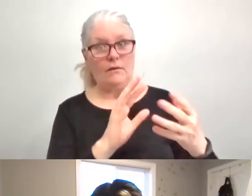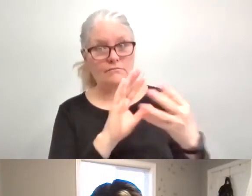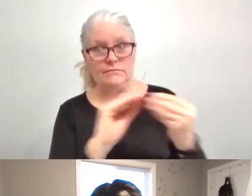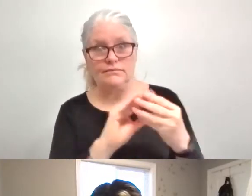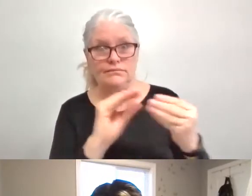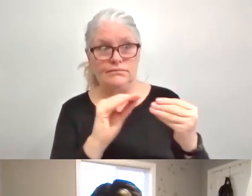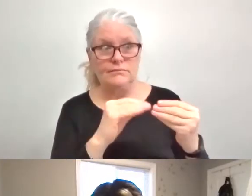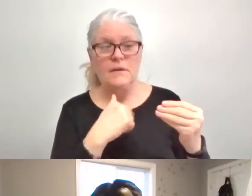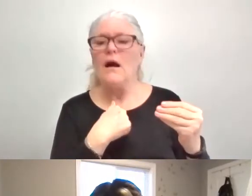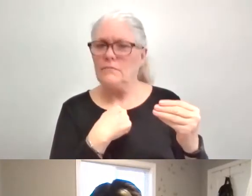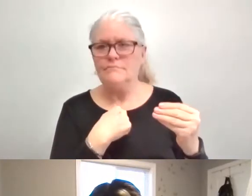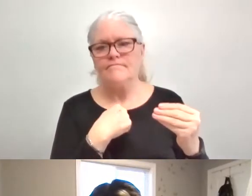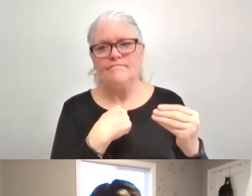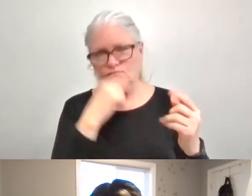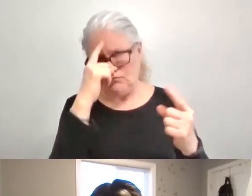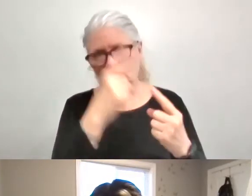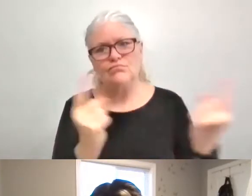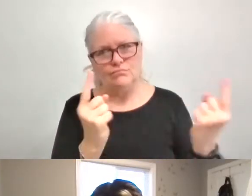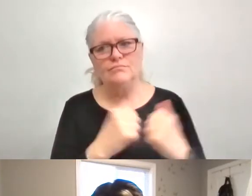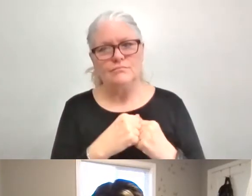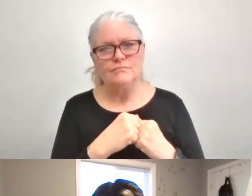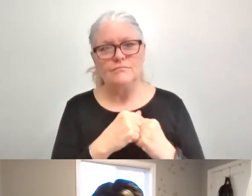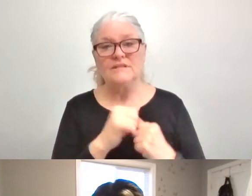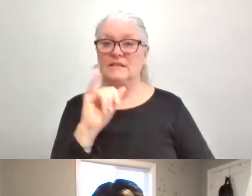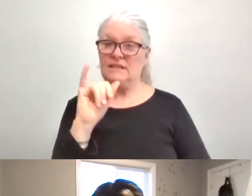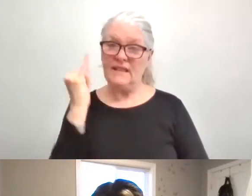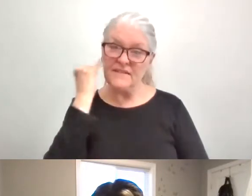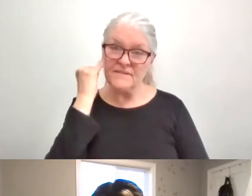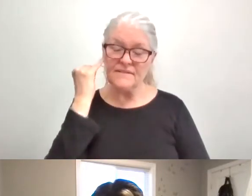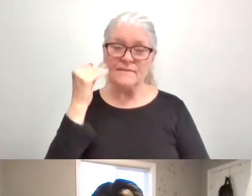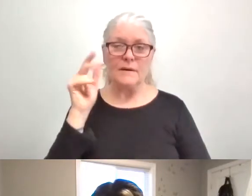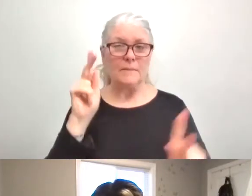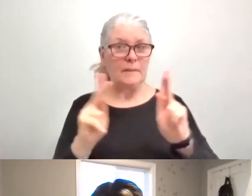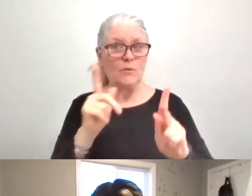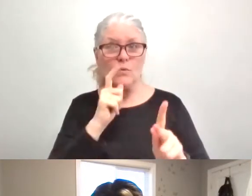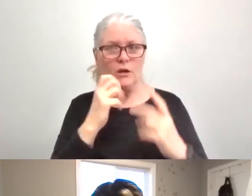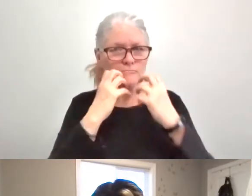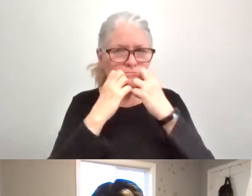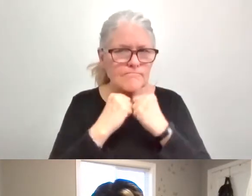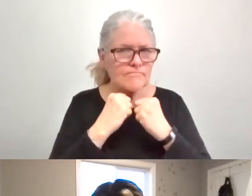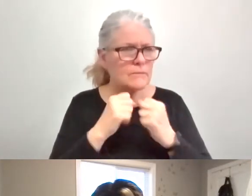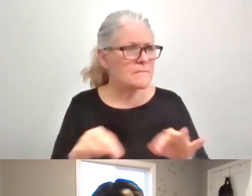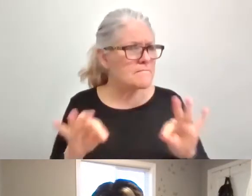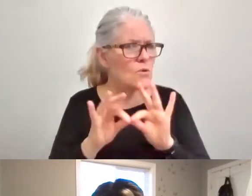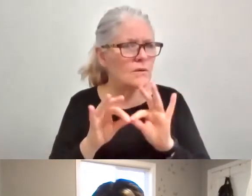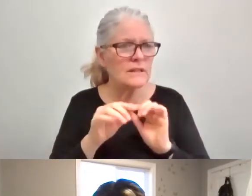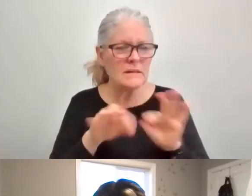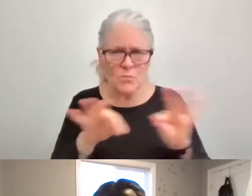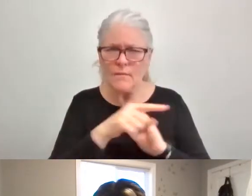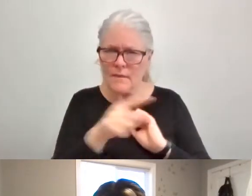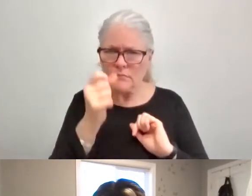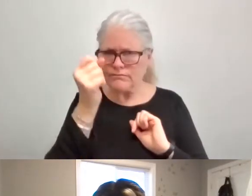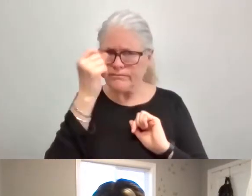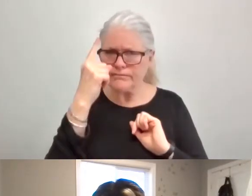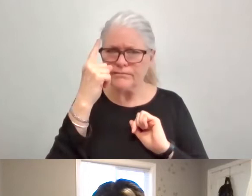then I have a problem. Because if I'm going to surround myself with people that are important to me, I need them to get it. Like, you know what I mean? I need them to understand